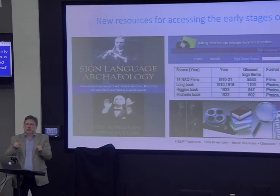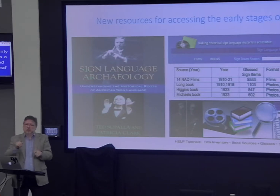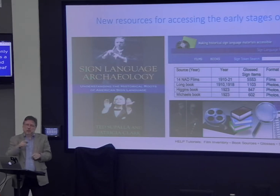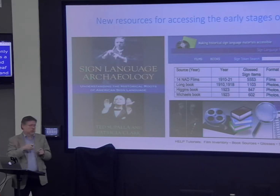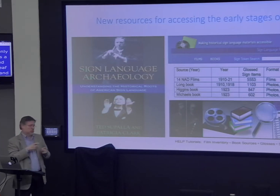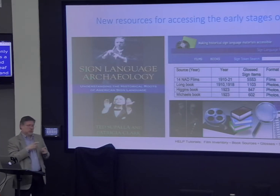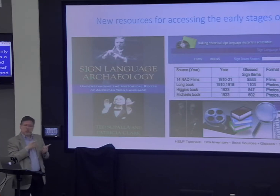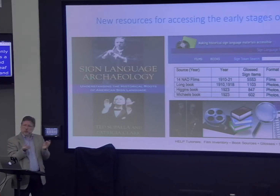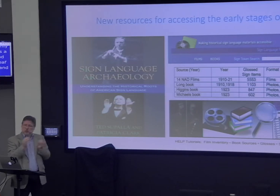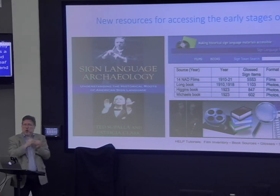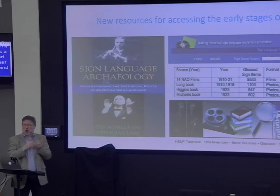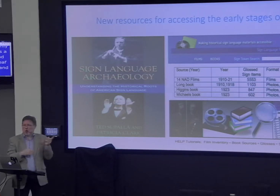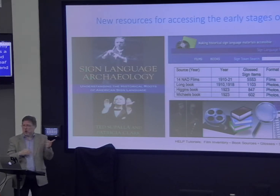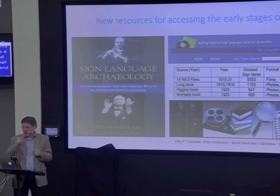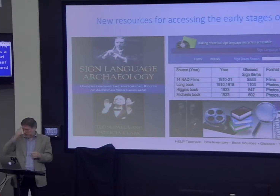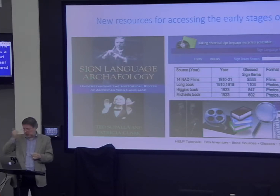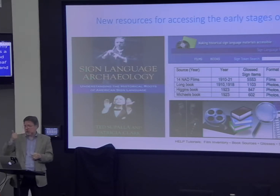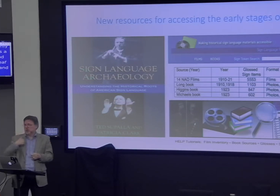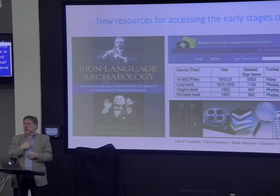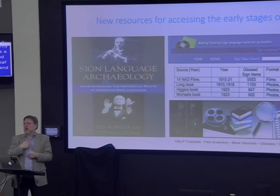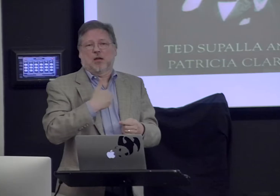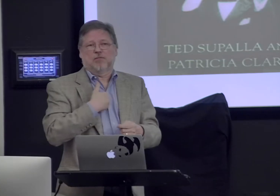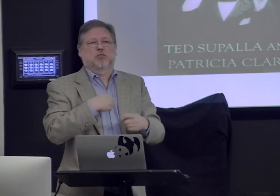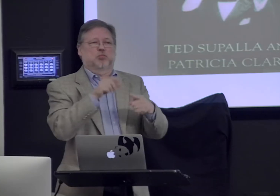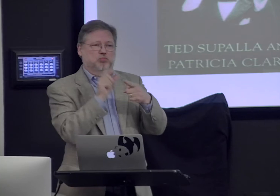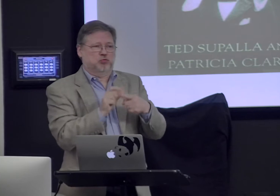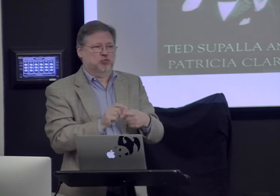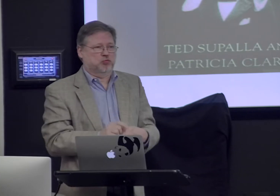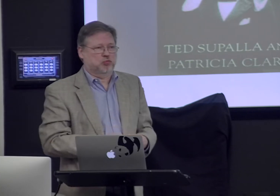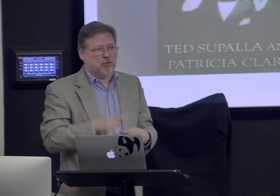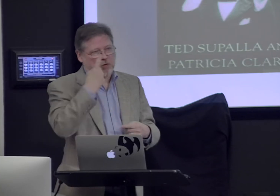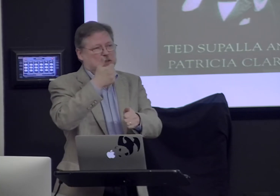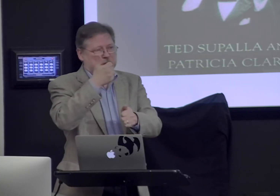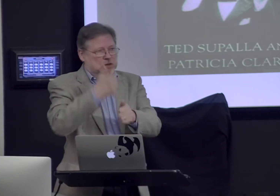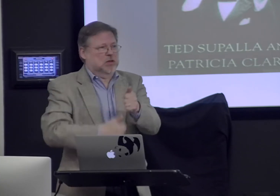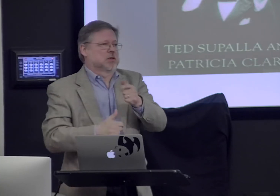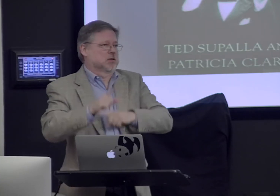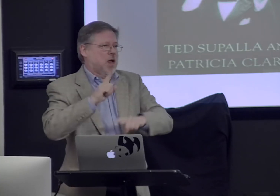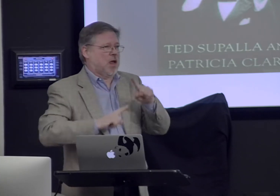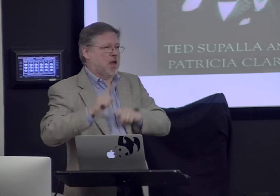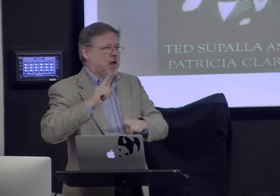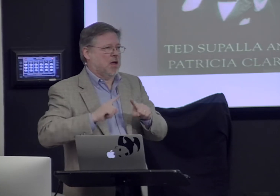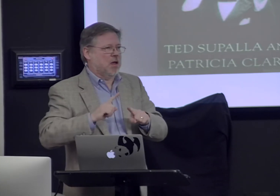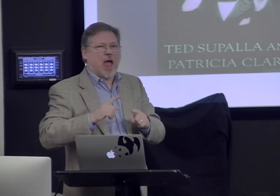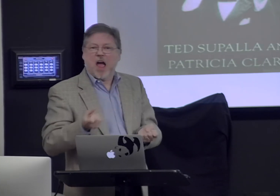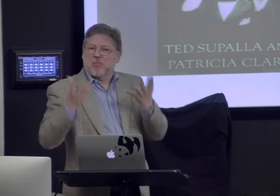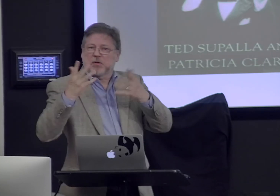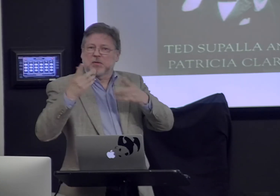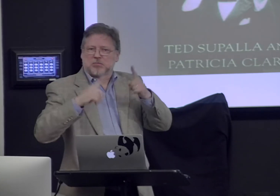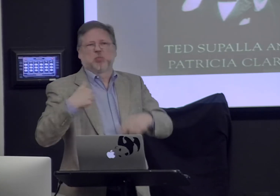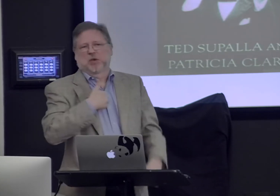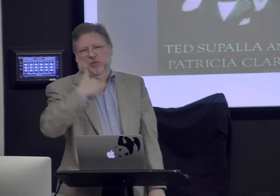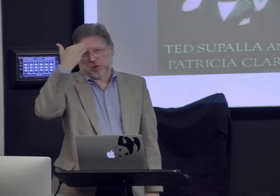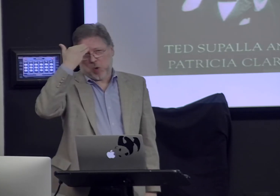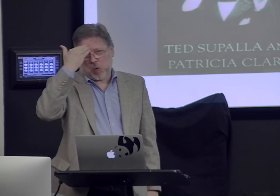online. The actual physical film footage is available here in the Gallaudet archives, but we've also